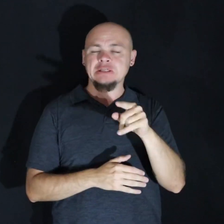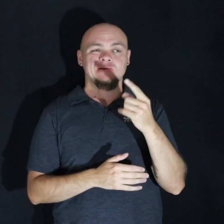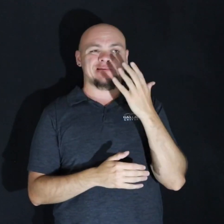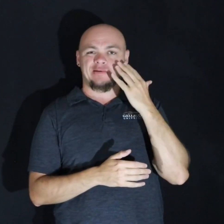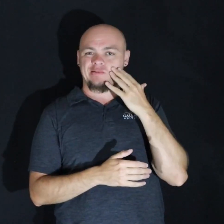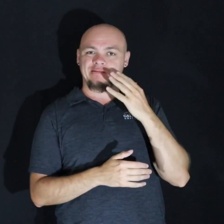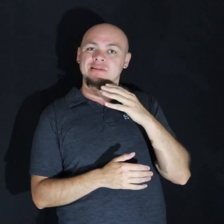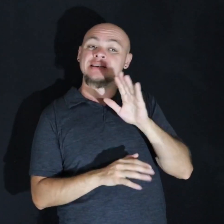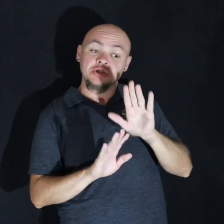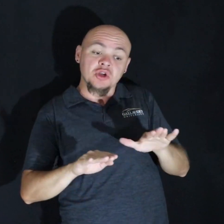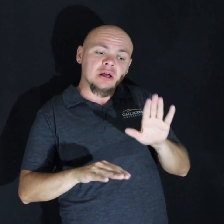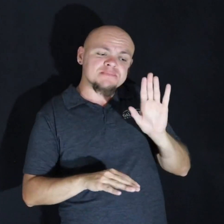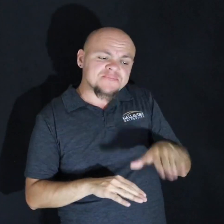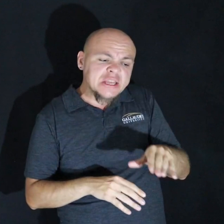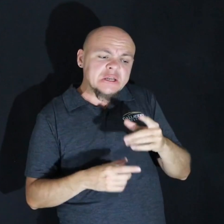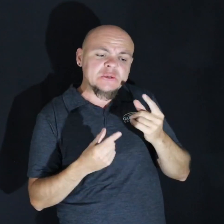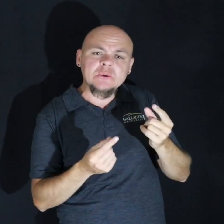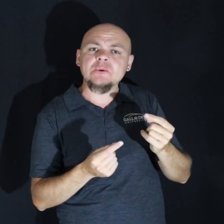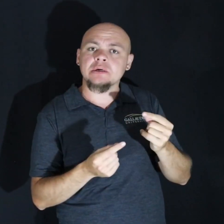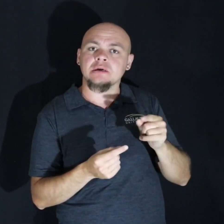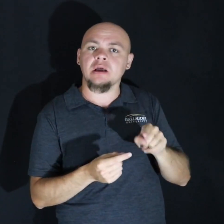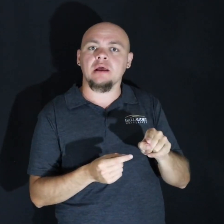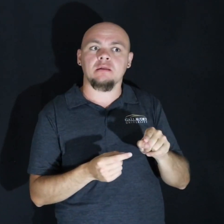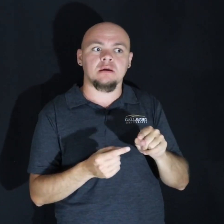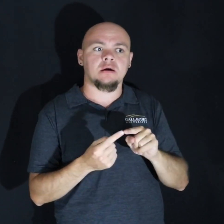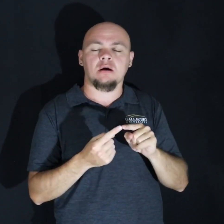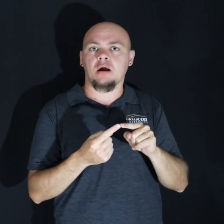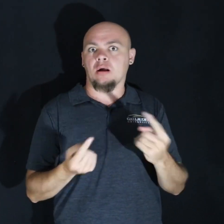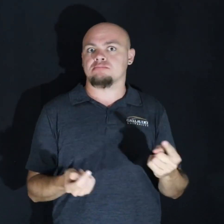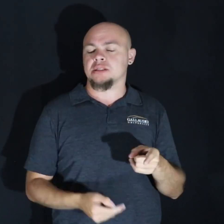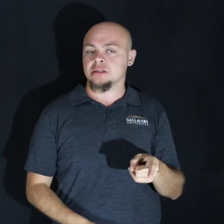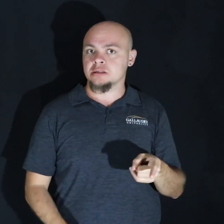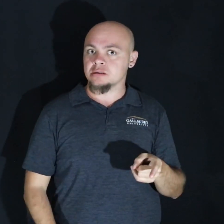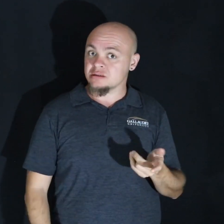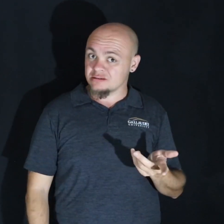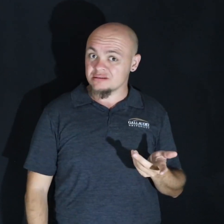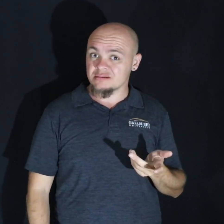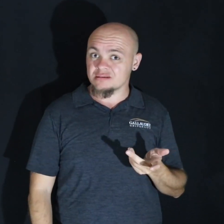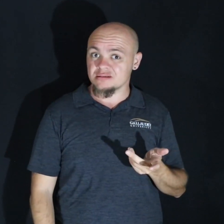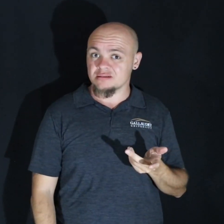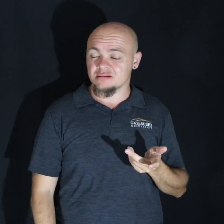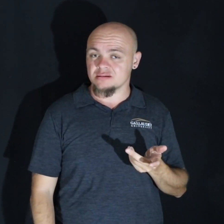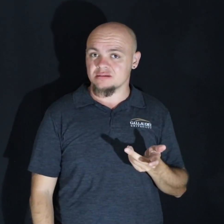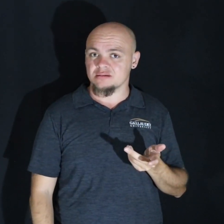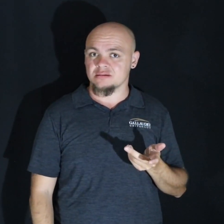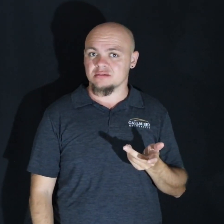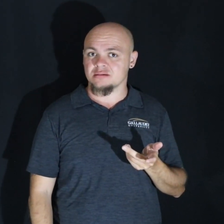tried to tell your child what to do and they do the complete opposite?